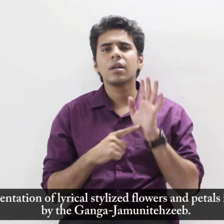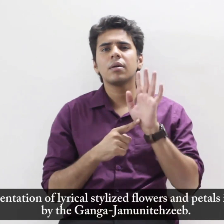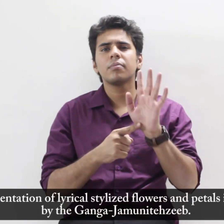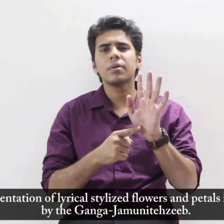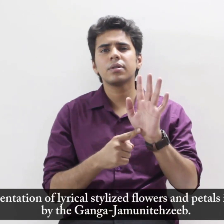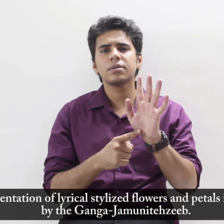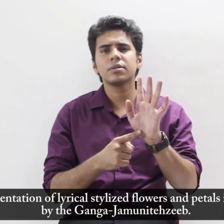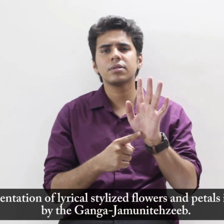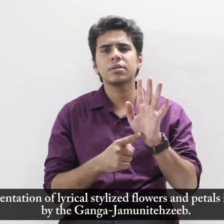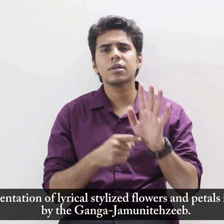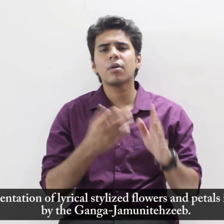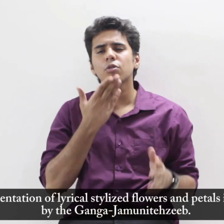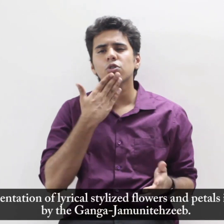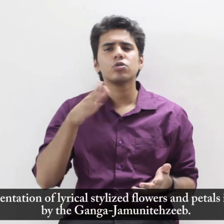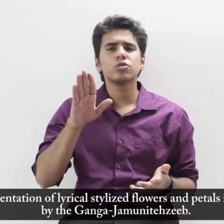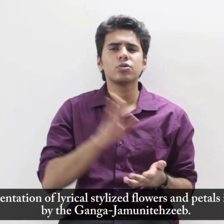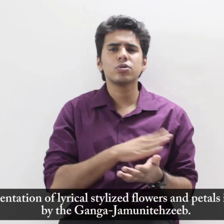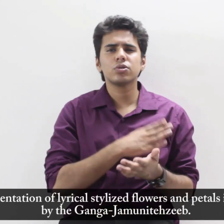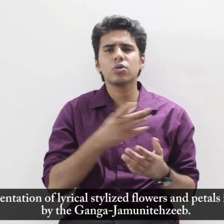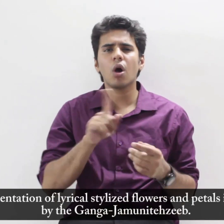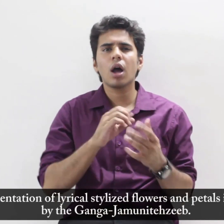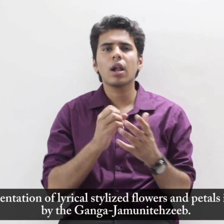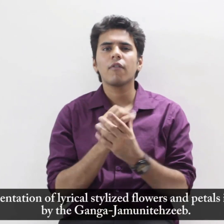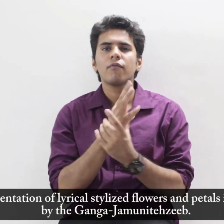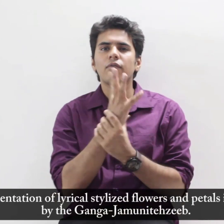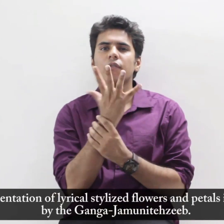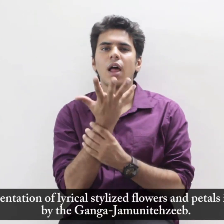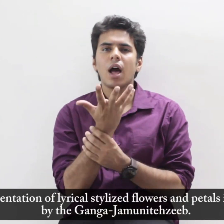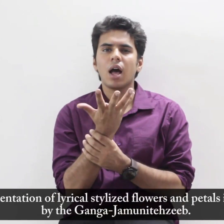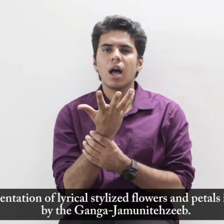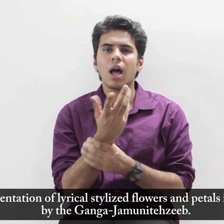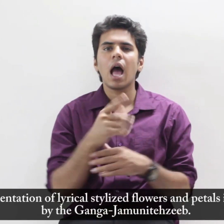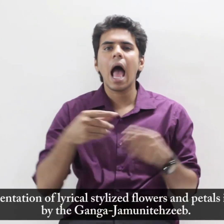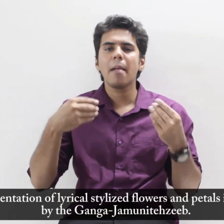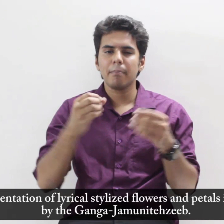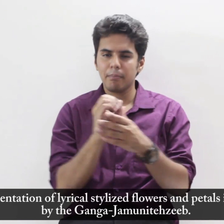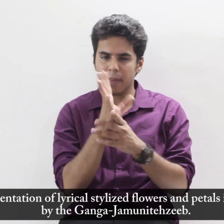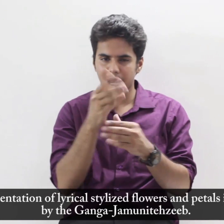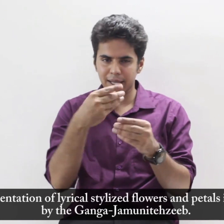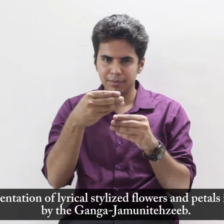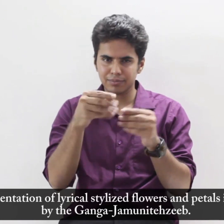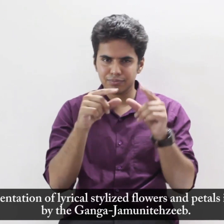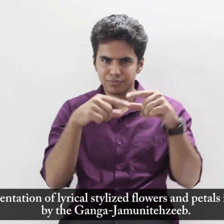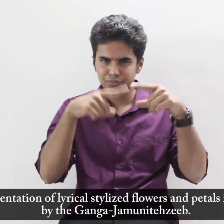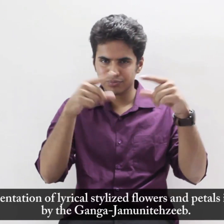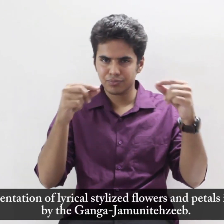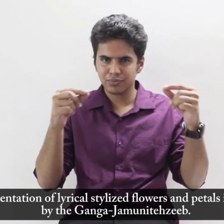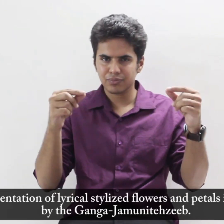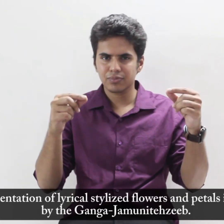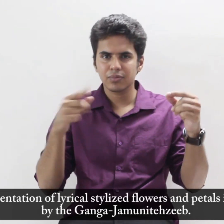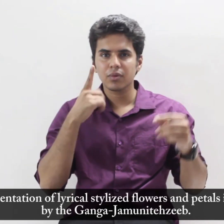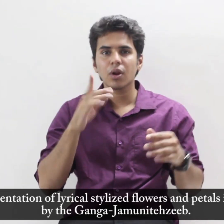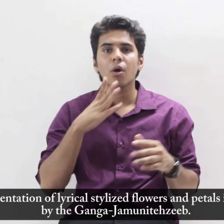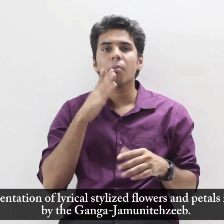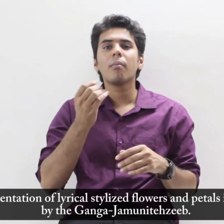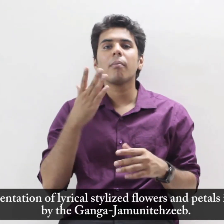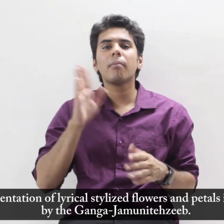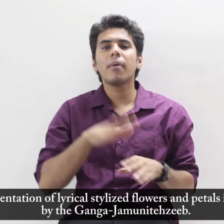This representation of lyrical stylized flowers and petals is influenced by Ganga,